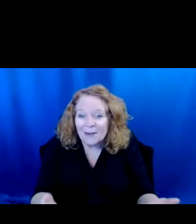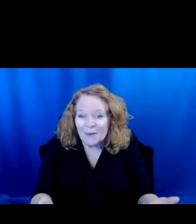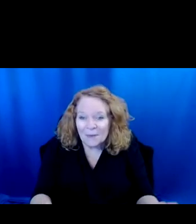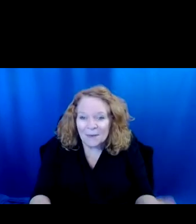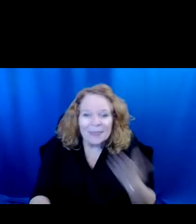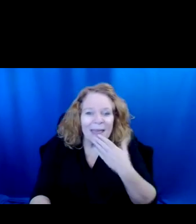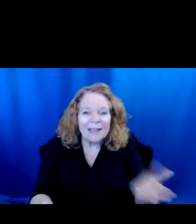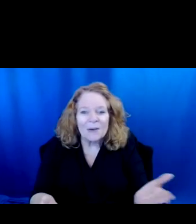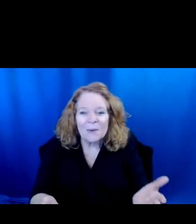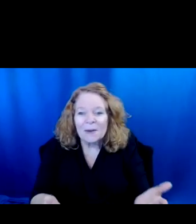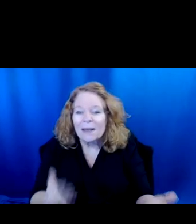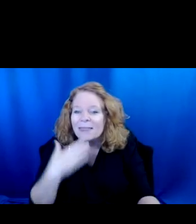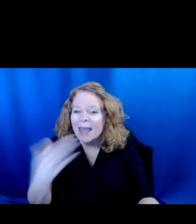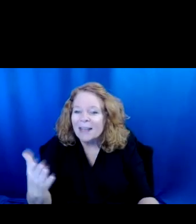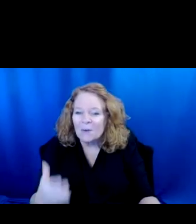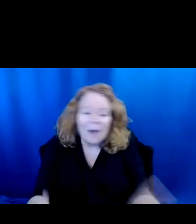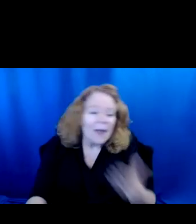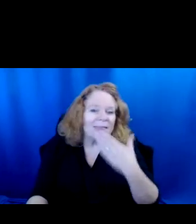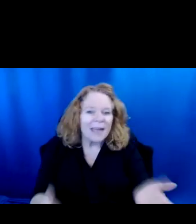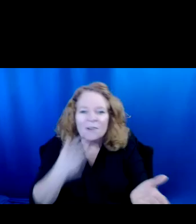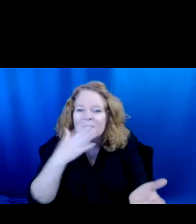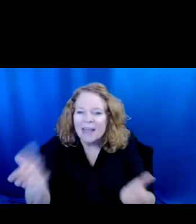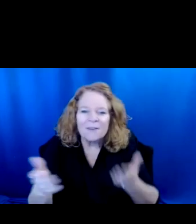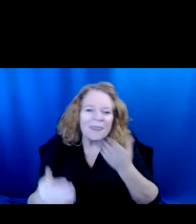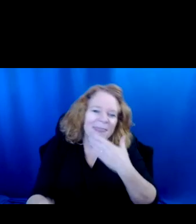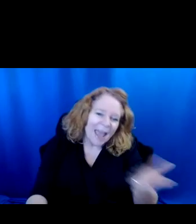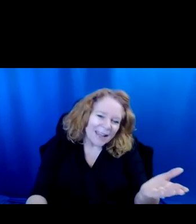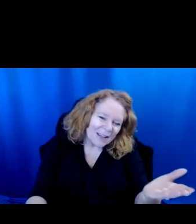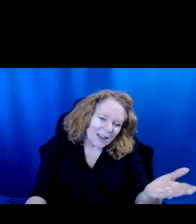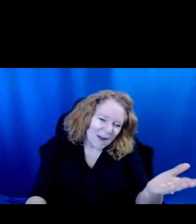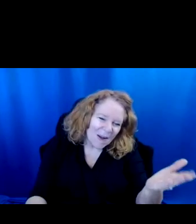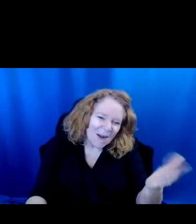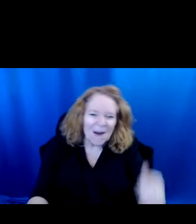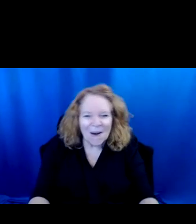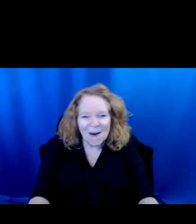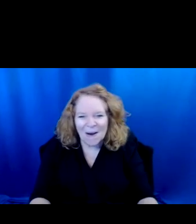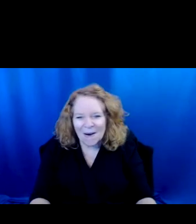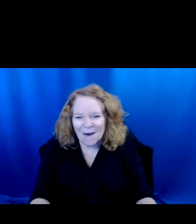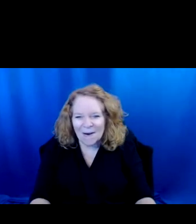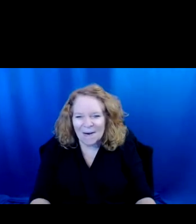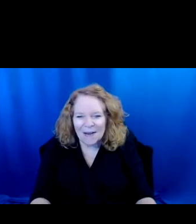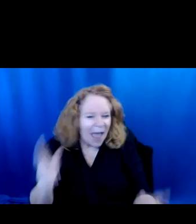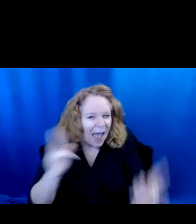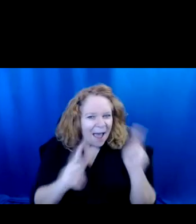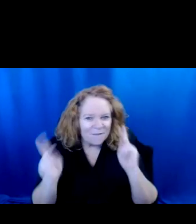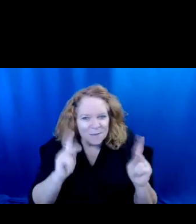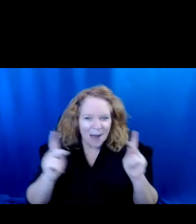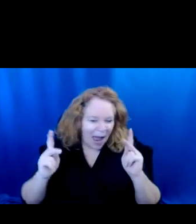you, thank you, thank you, thank you, thank you, thank you, everybody.